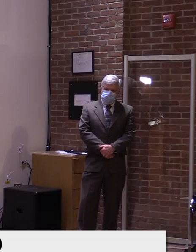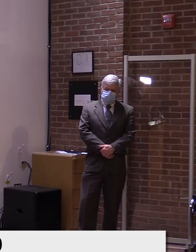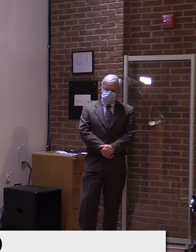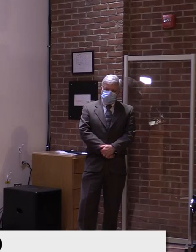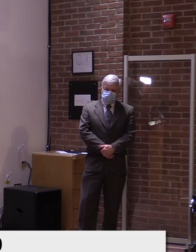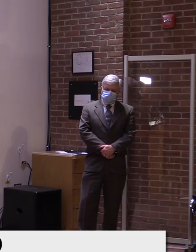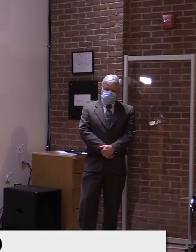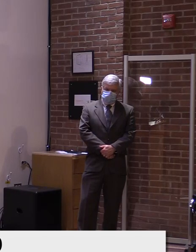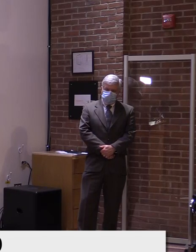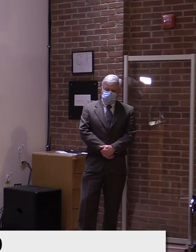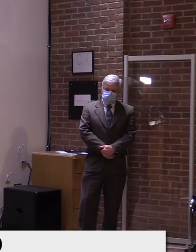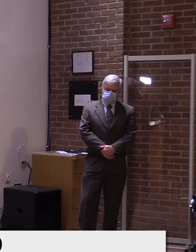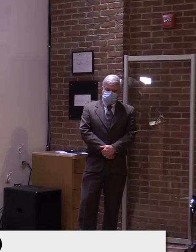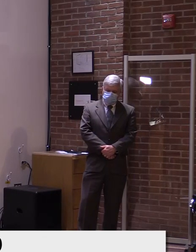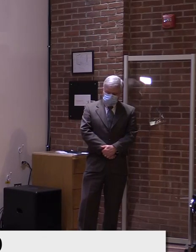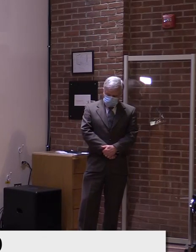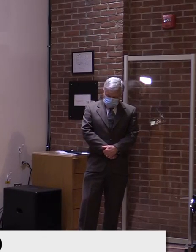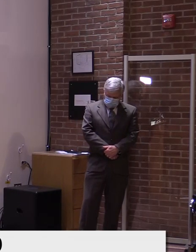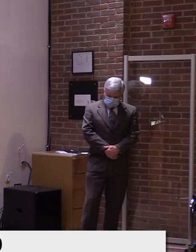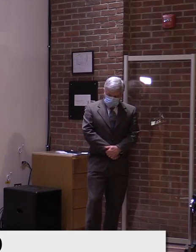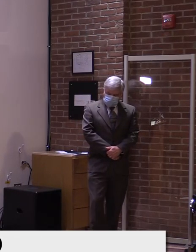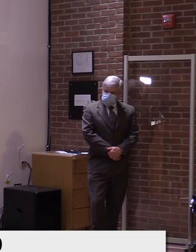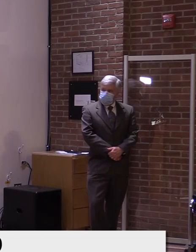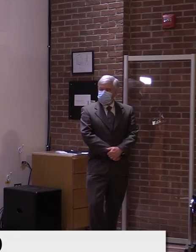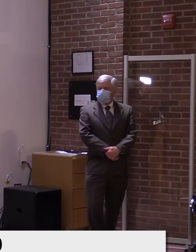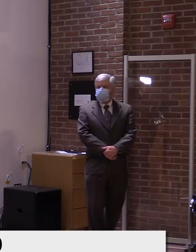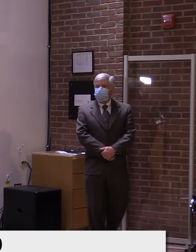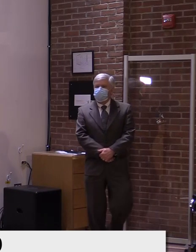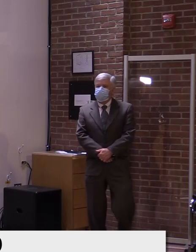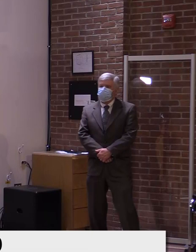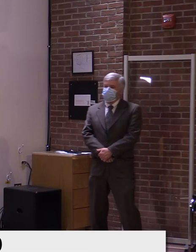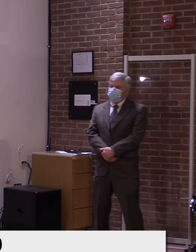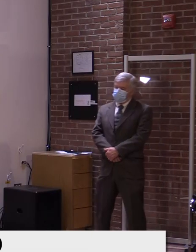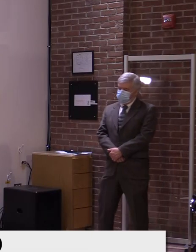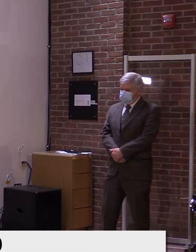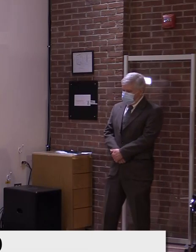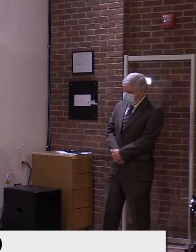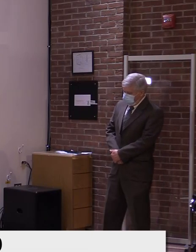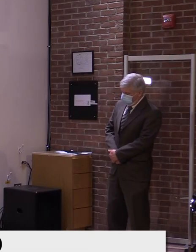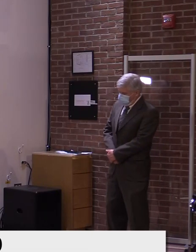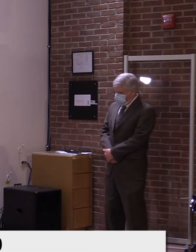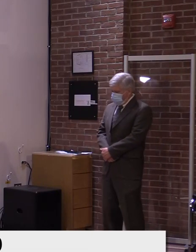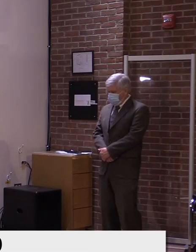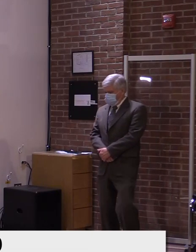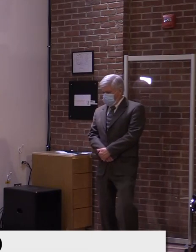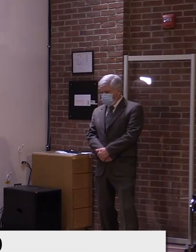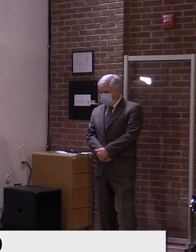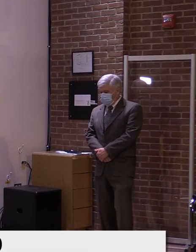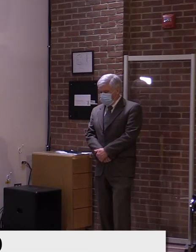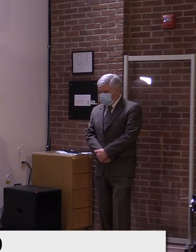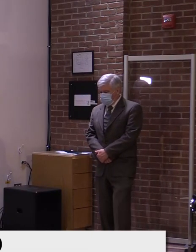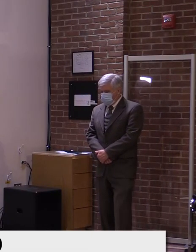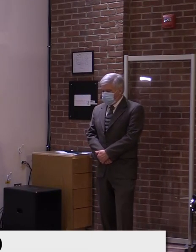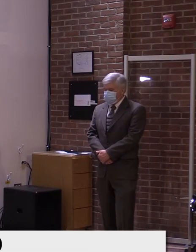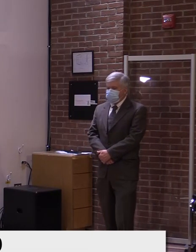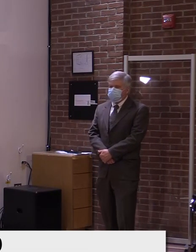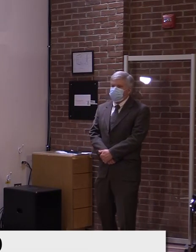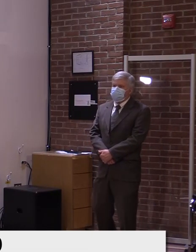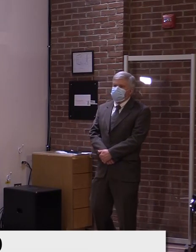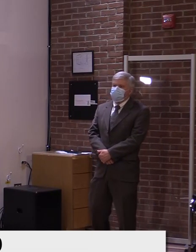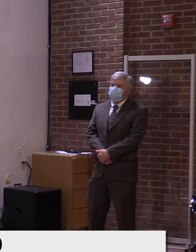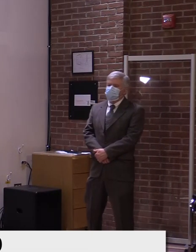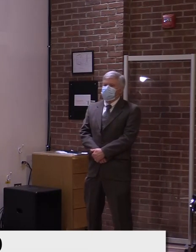mean, millions of people have been vaccinated and nothing had been uncovered until recently. So were you surprised at all